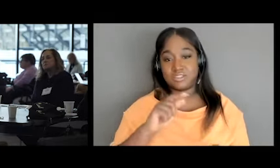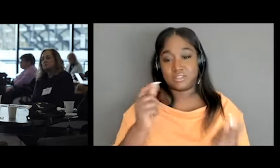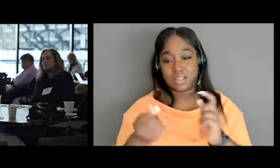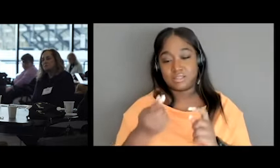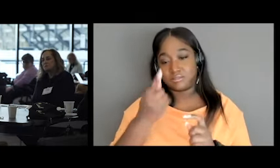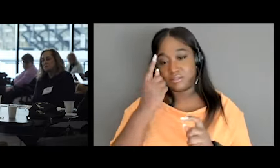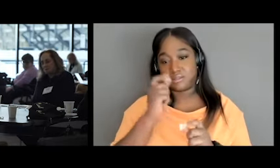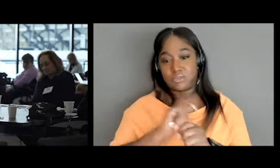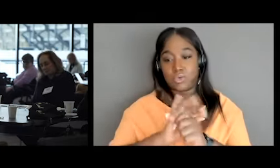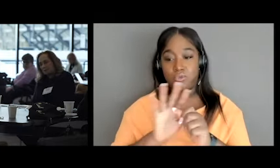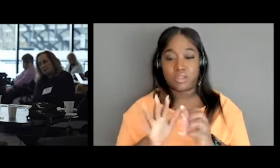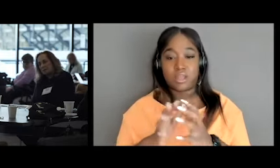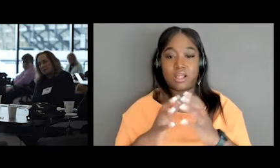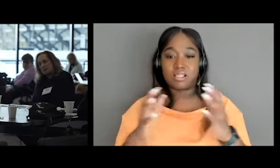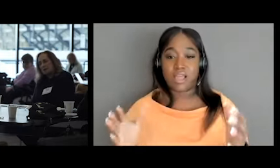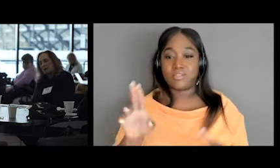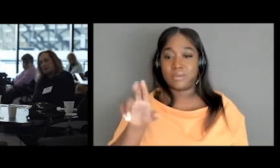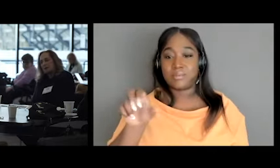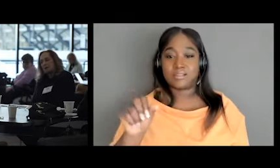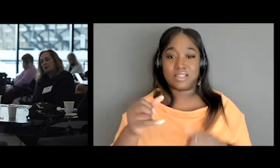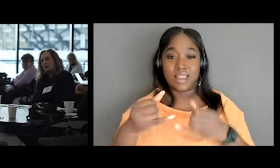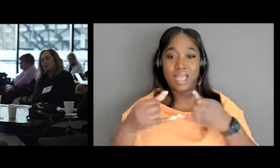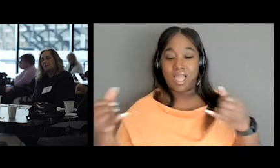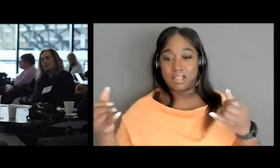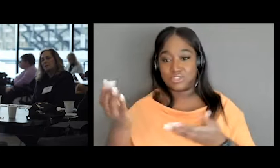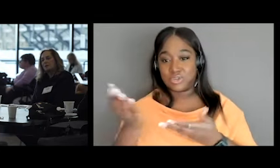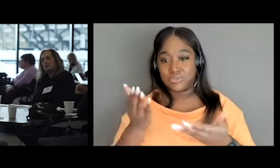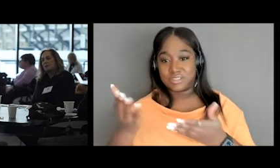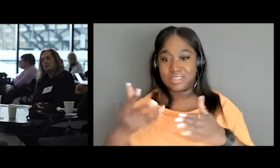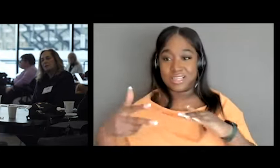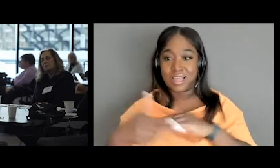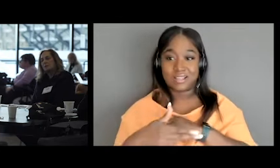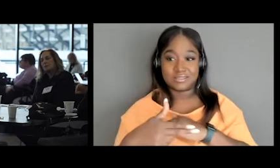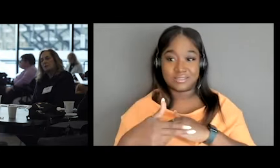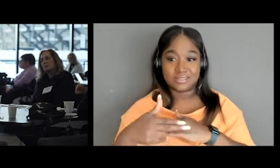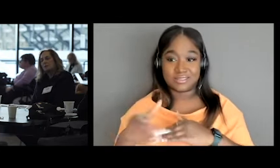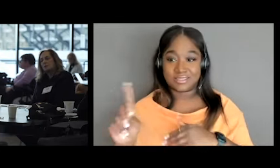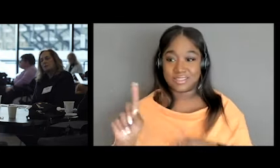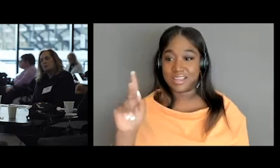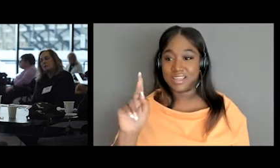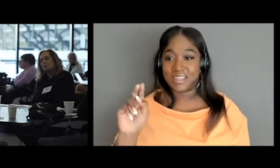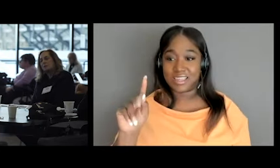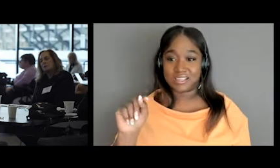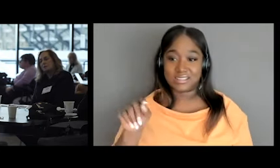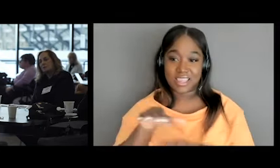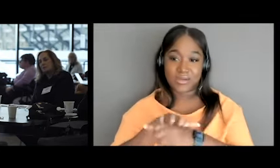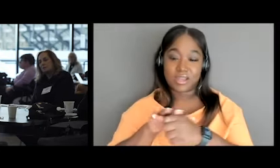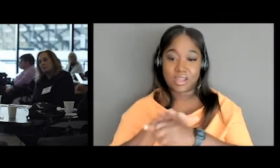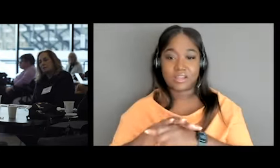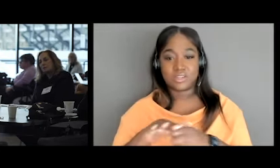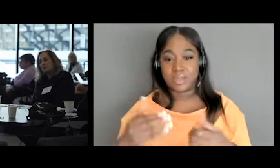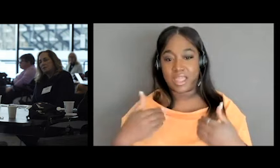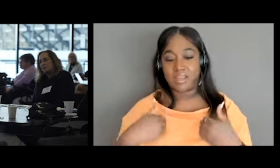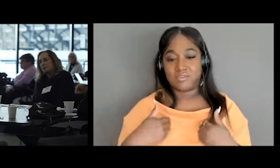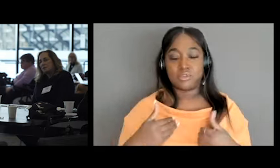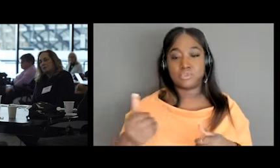lines got cut in the Kent area. And there's some transportation hubs. There's Kent Station,